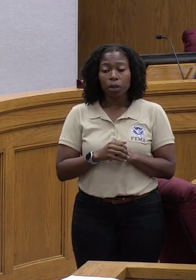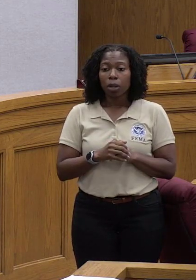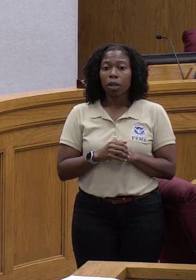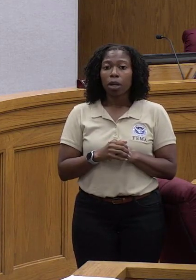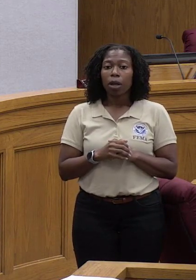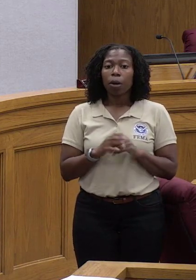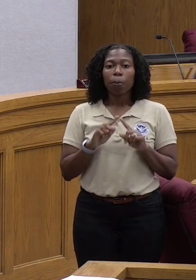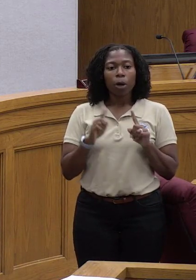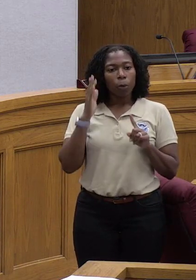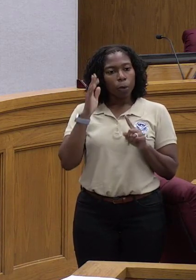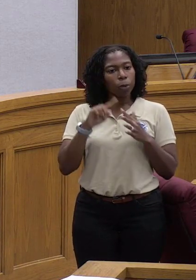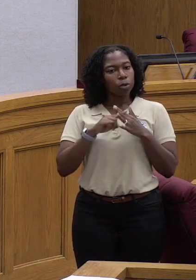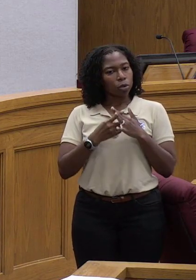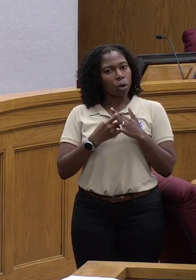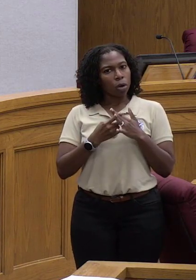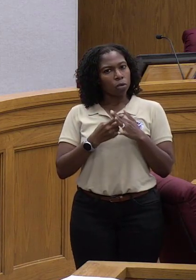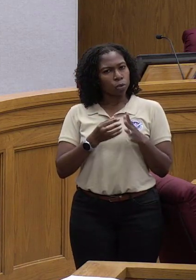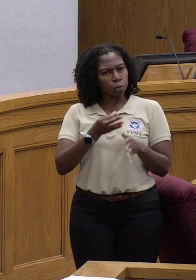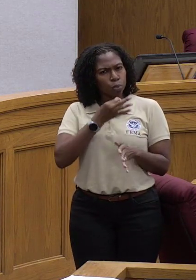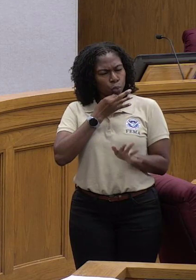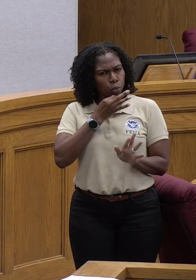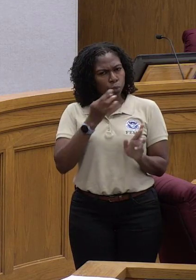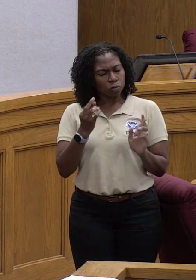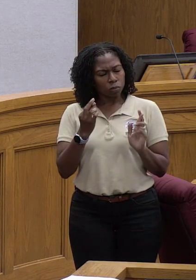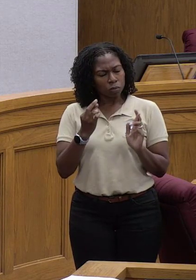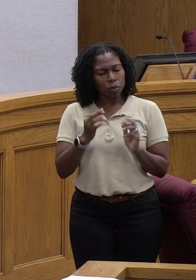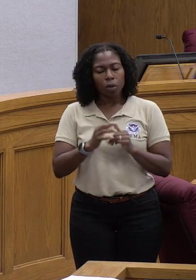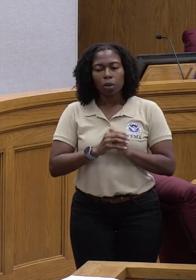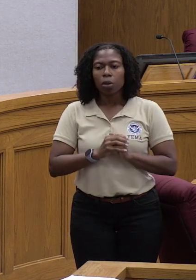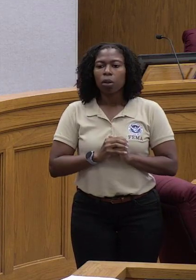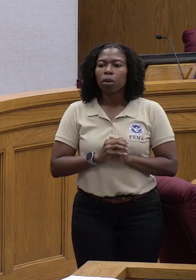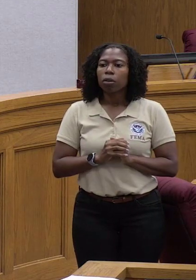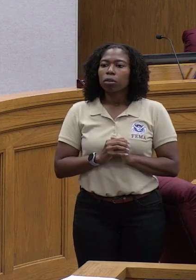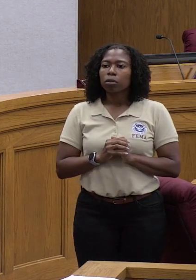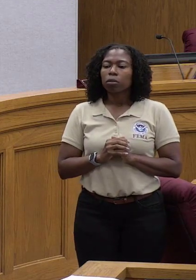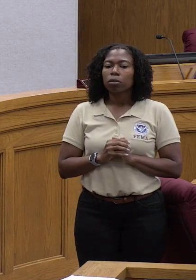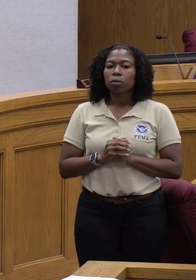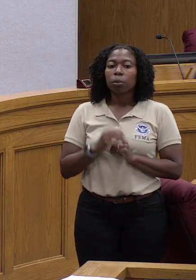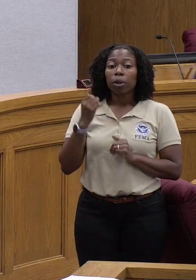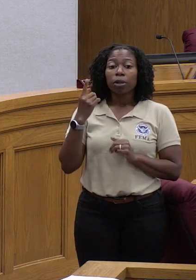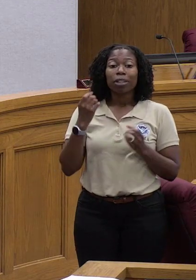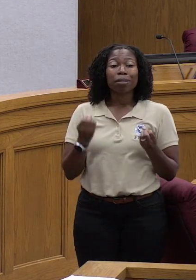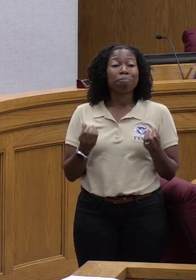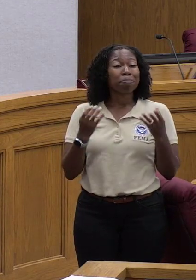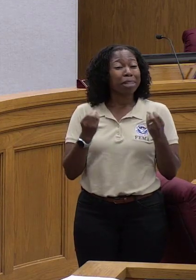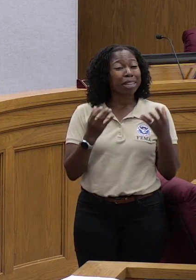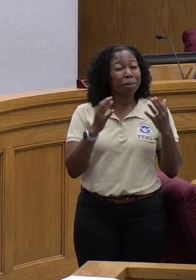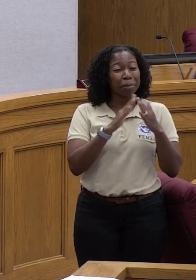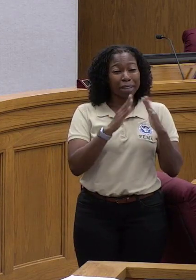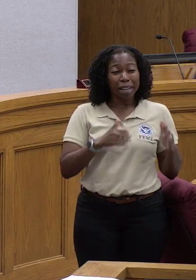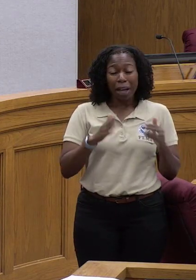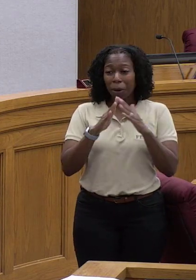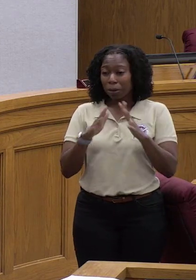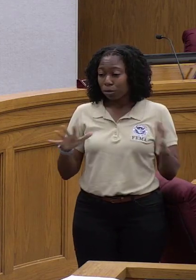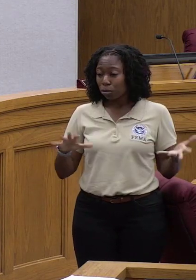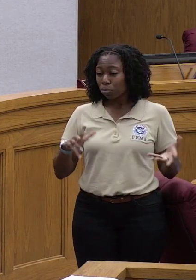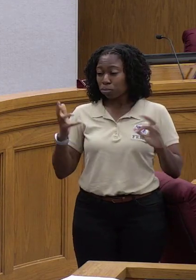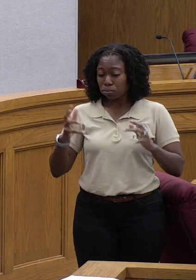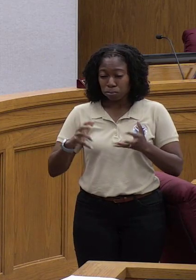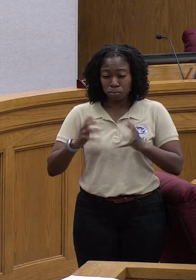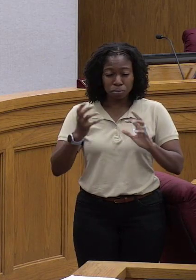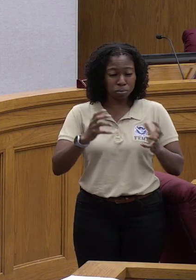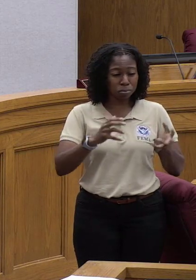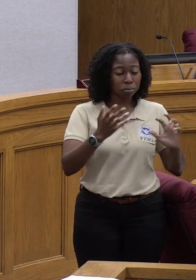able to begin in the very near future, but it will take a while, given the number of homes, the number of households that have been displaced,